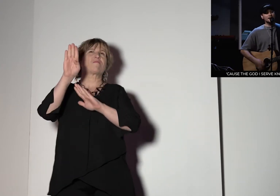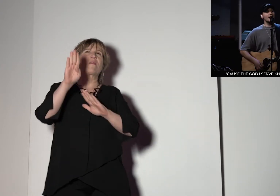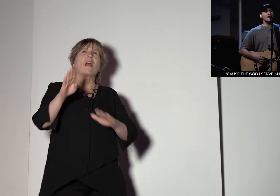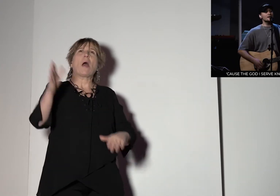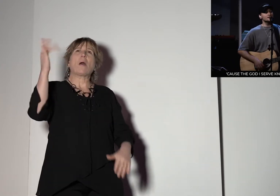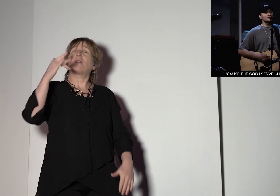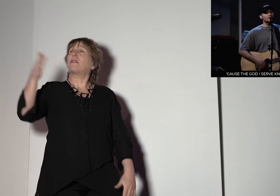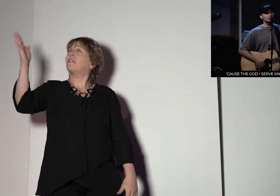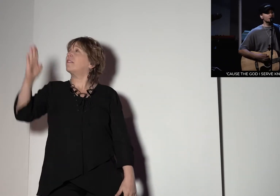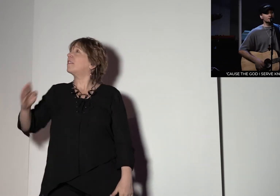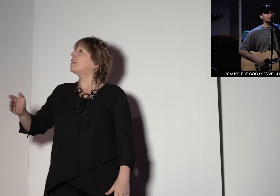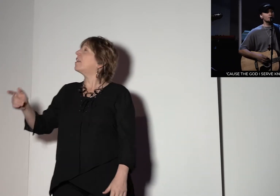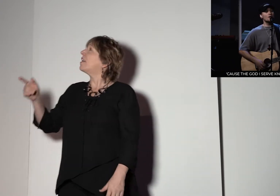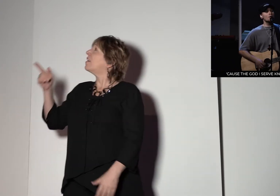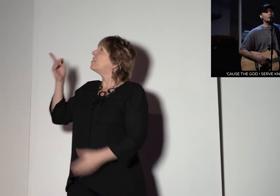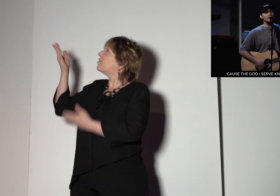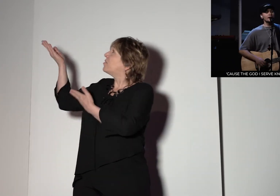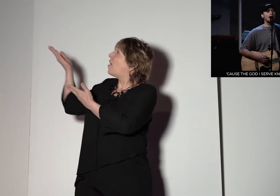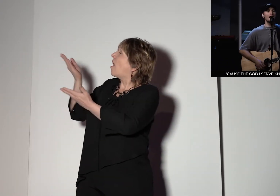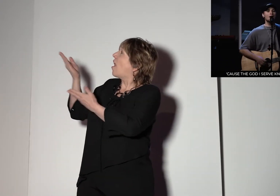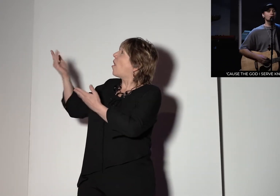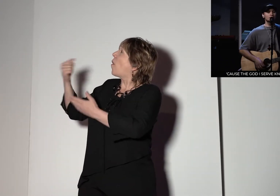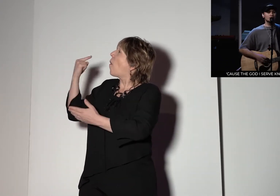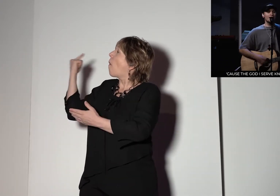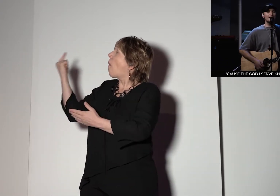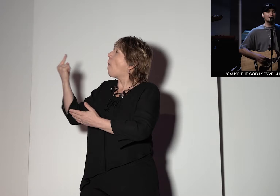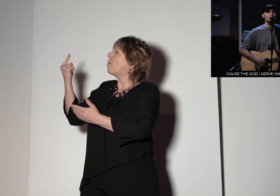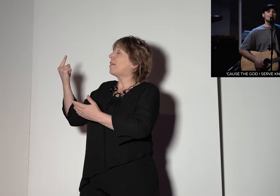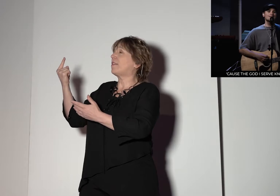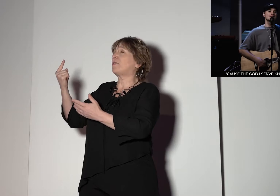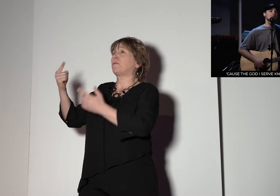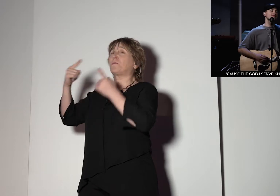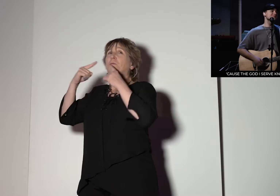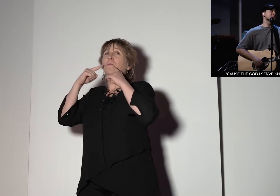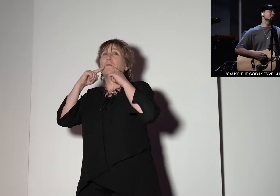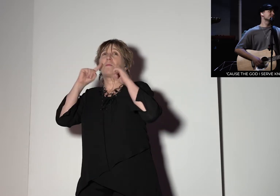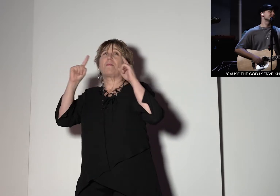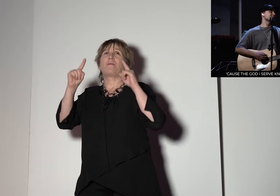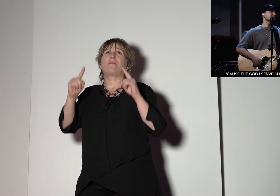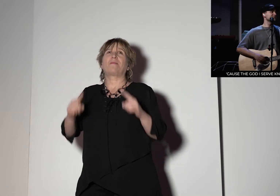'Cause the God I serve knows only how to triumph.